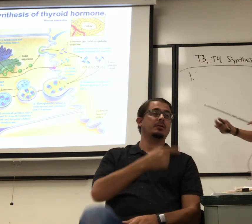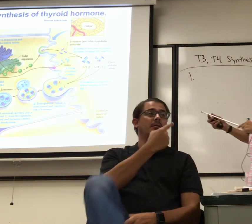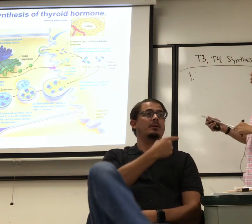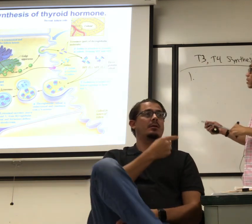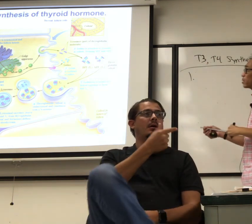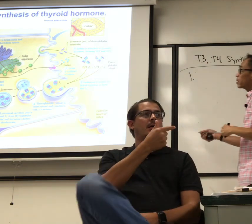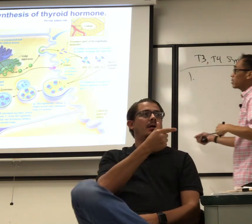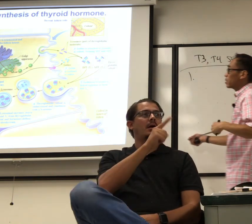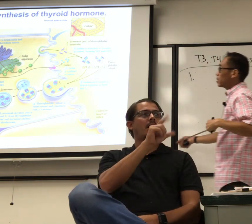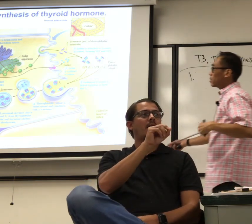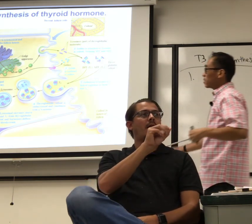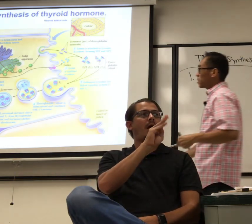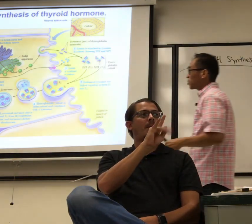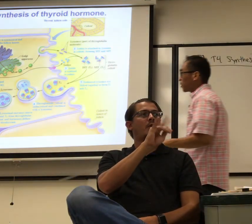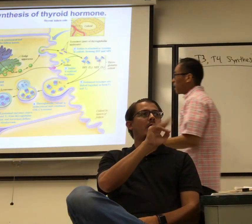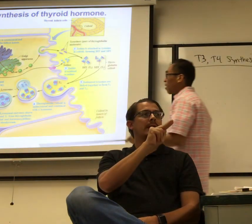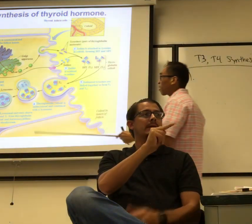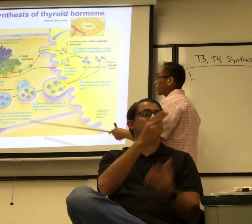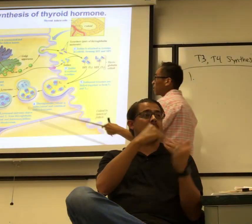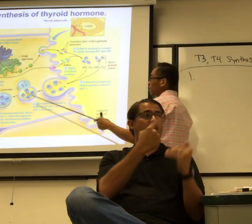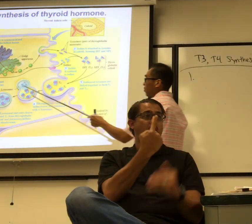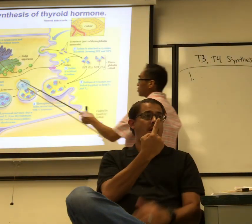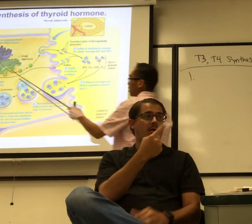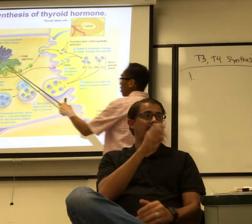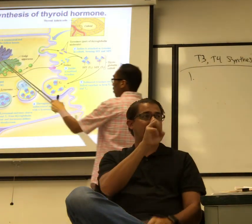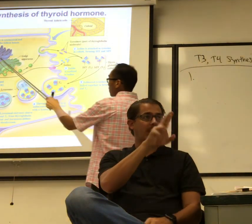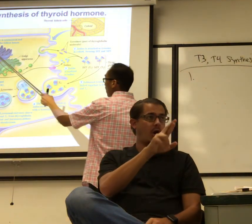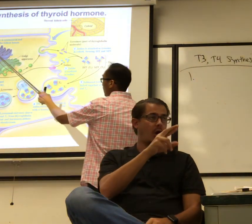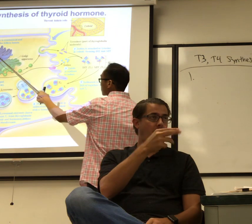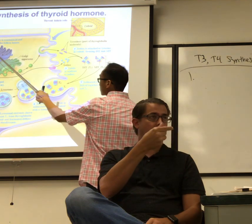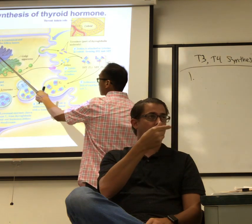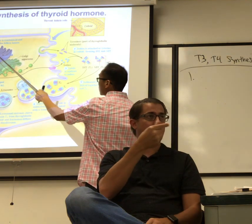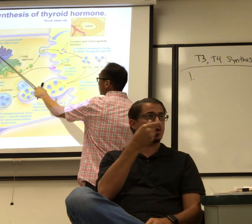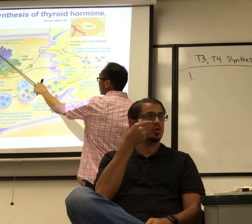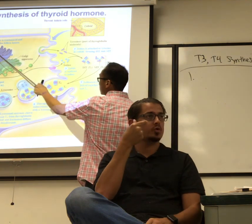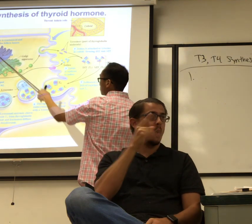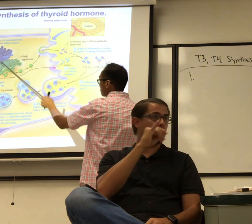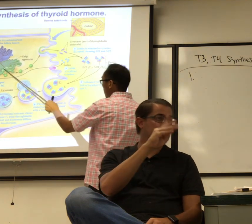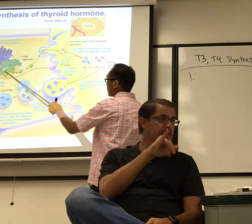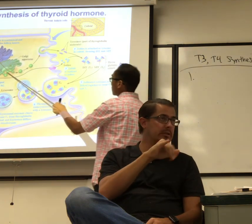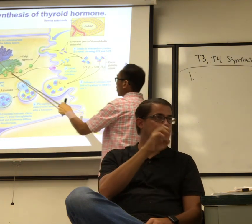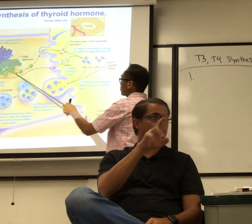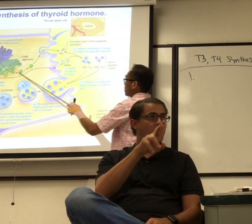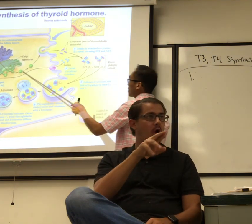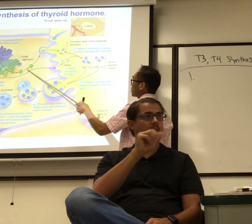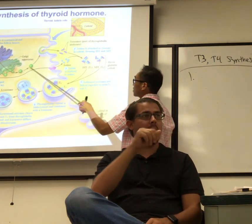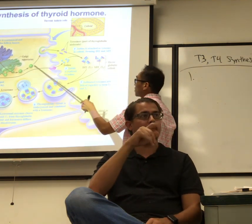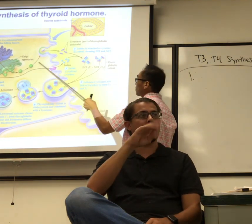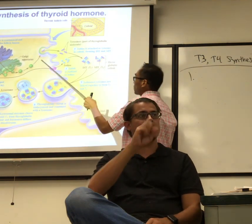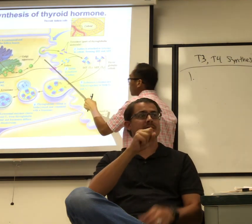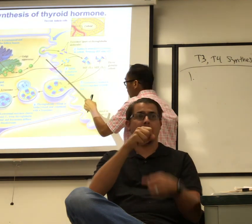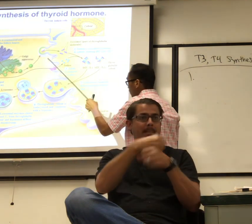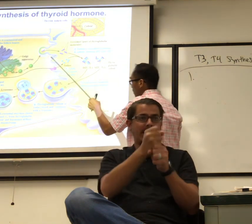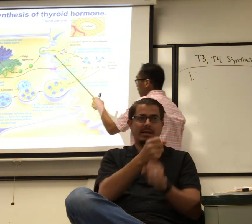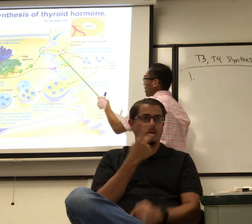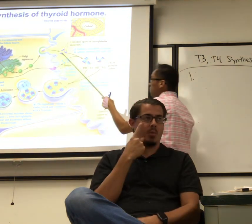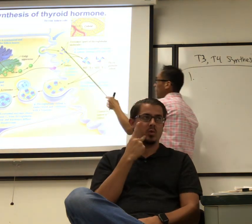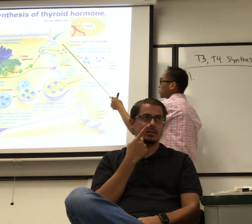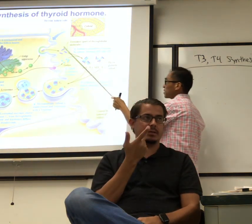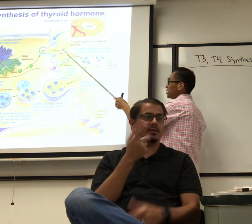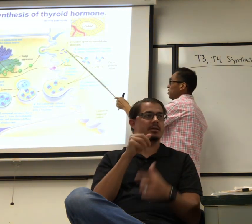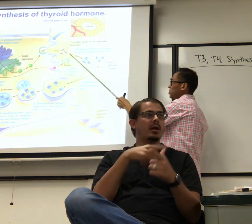So the first thing you got to do is make that globular protein, thyroglobulin, shown up here, step 1. They show the